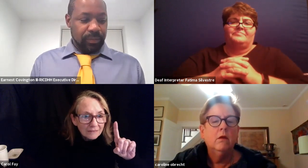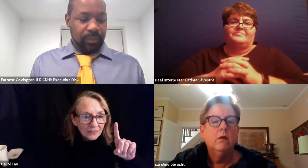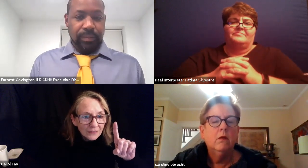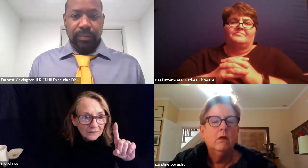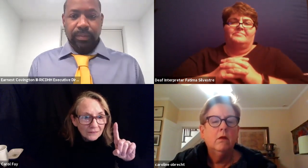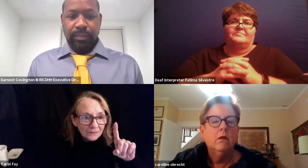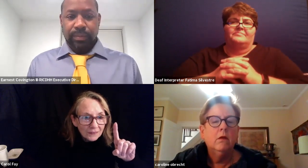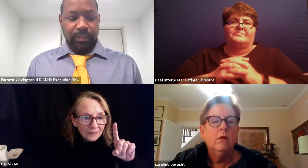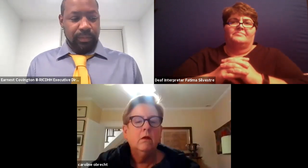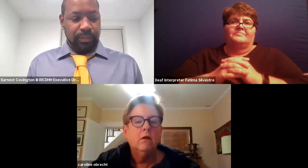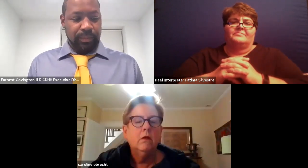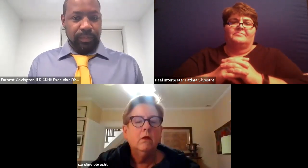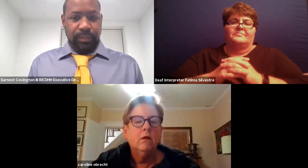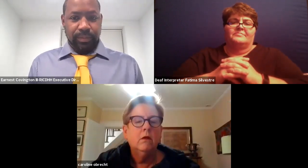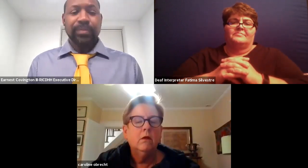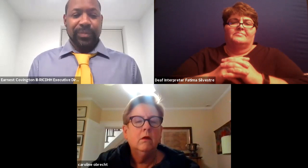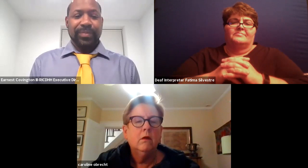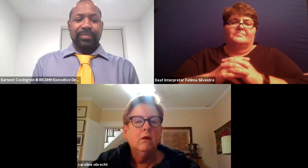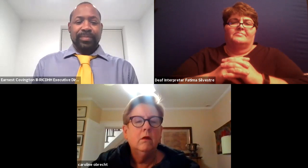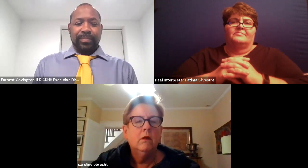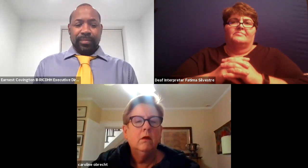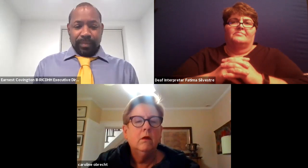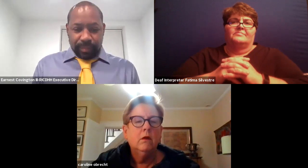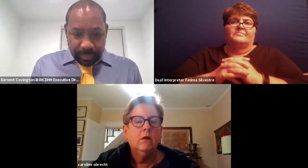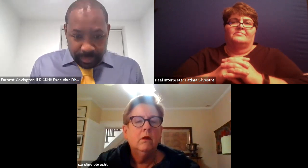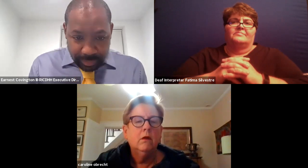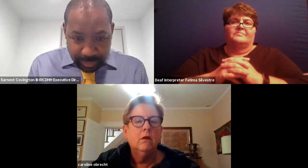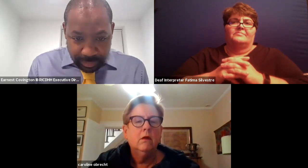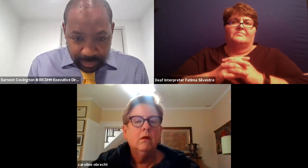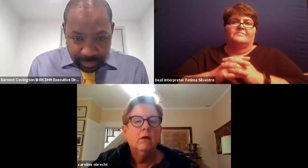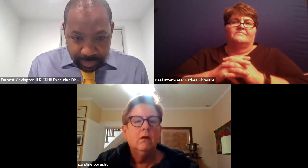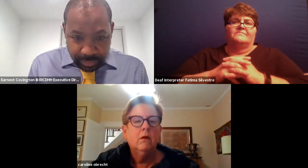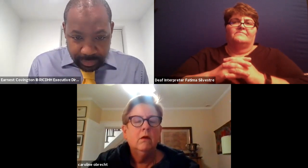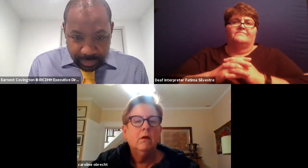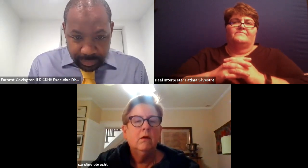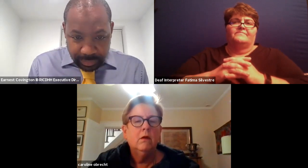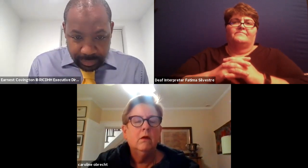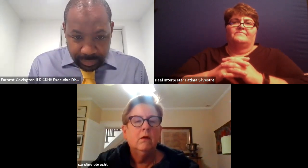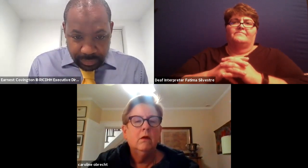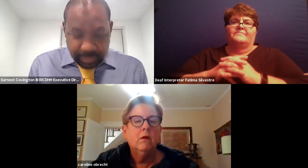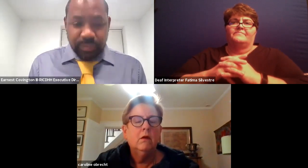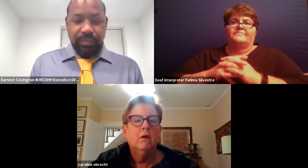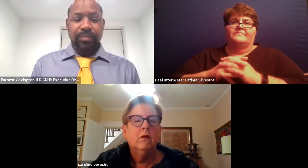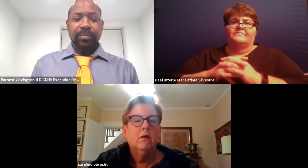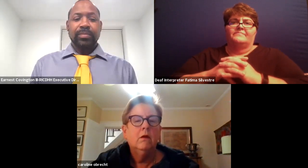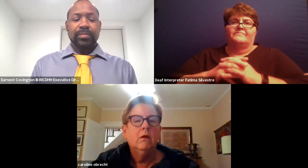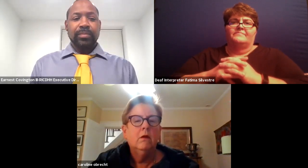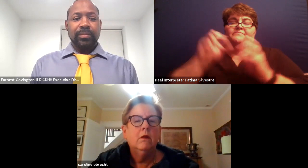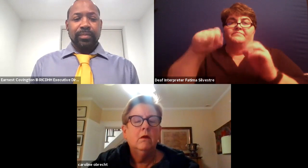Stop video. Okay. I'm interpreting now. Fatima.